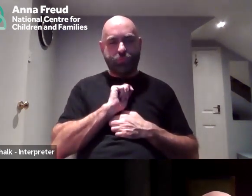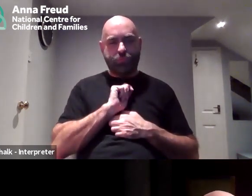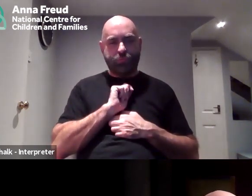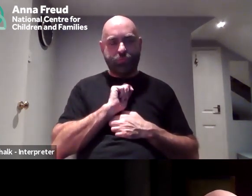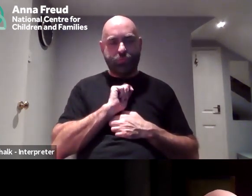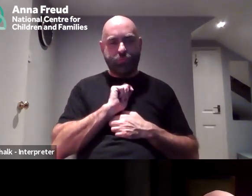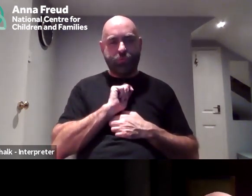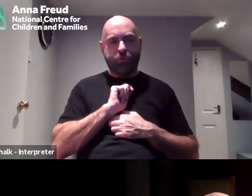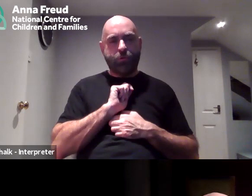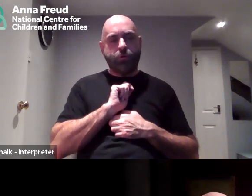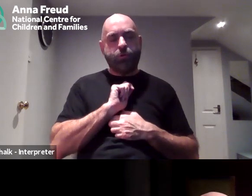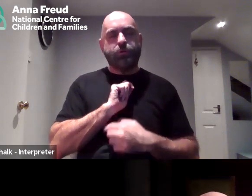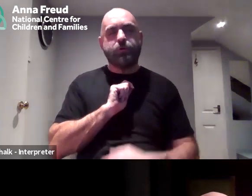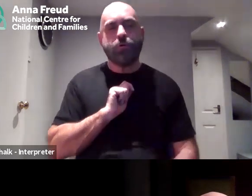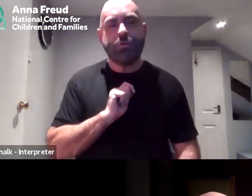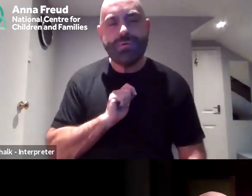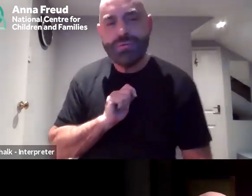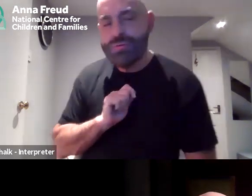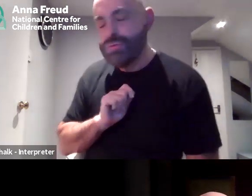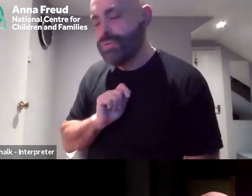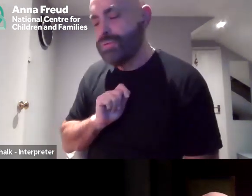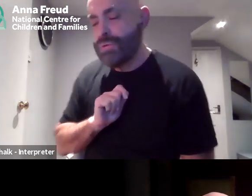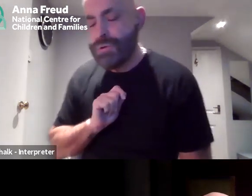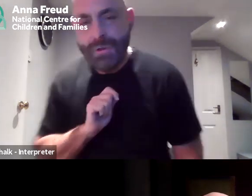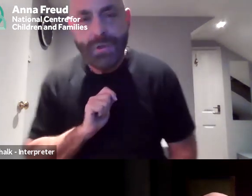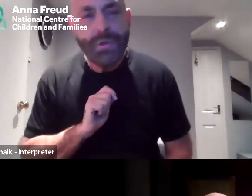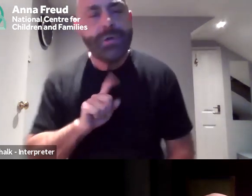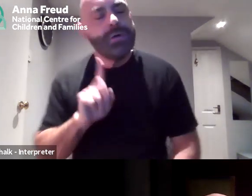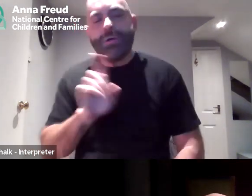But to make it more specific, the way the questioner puts it